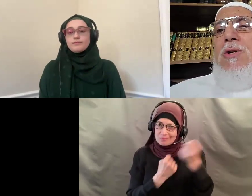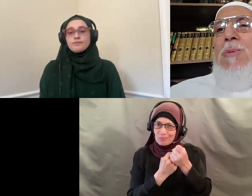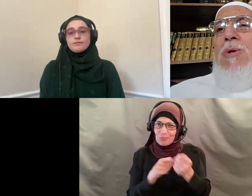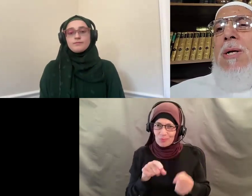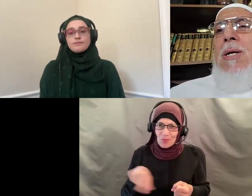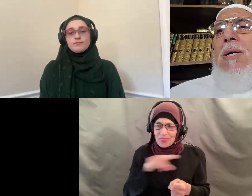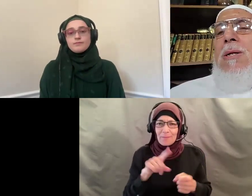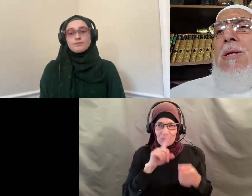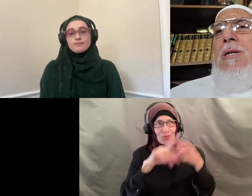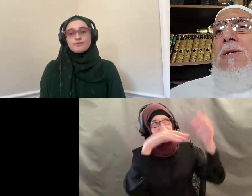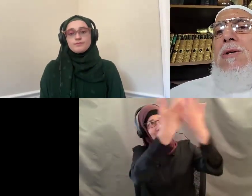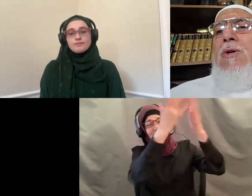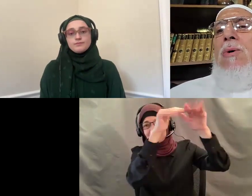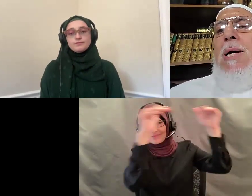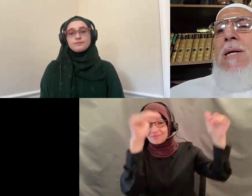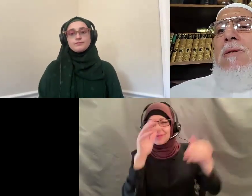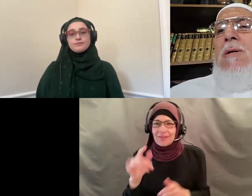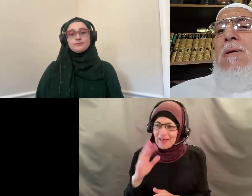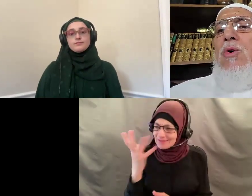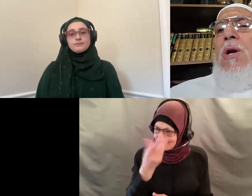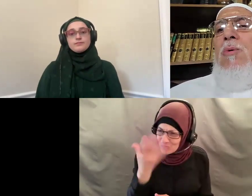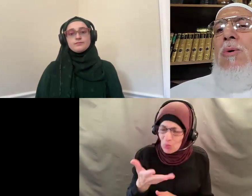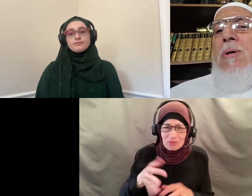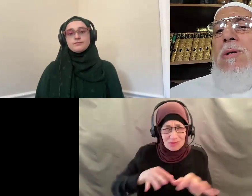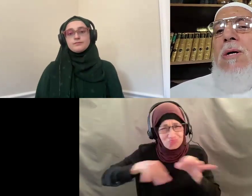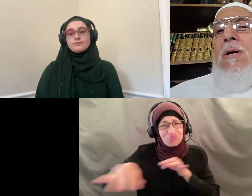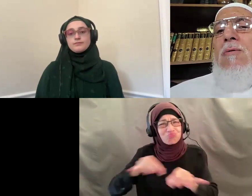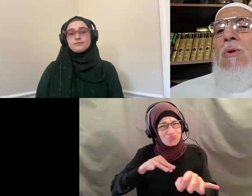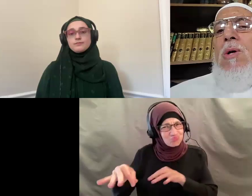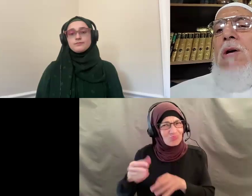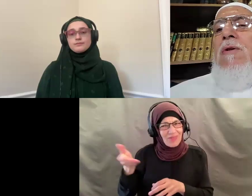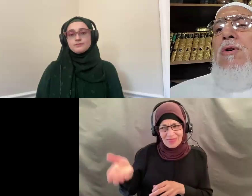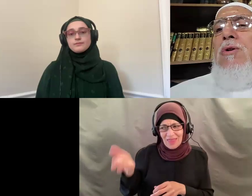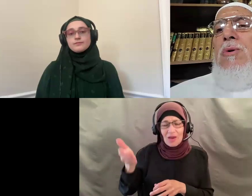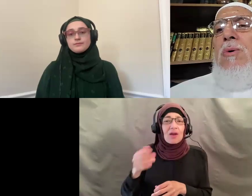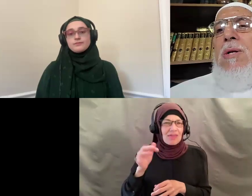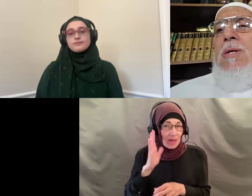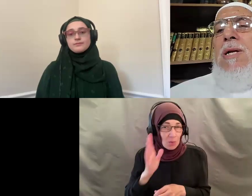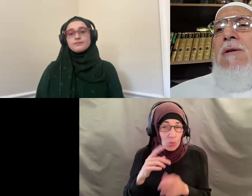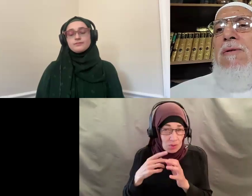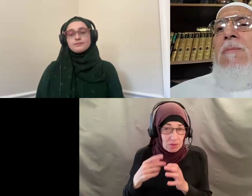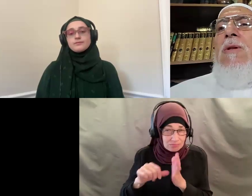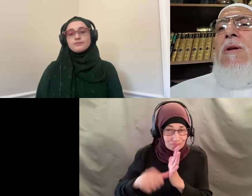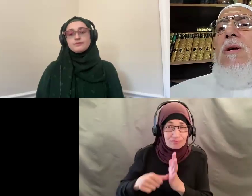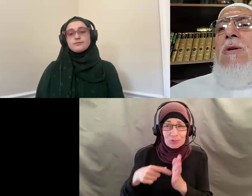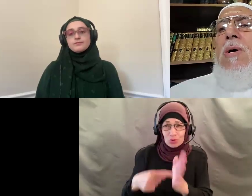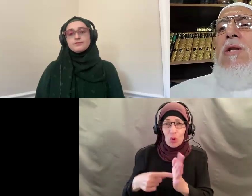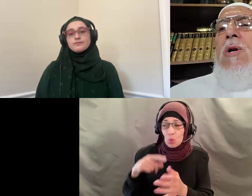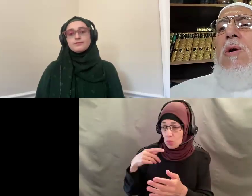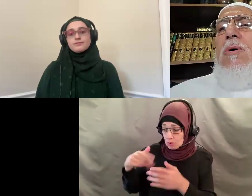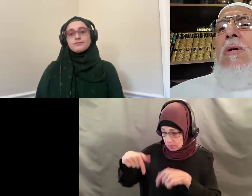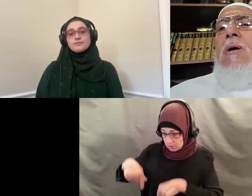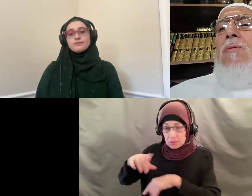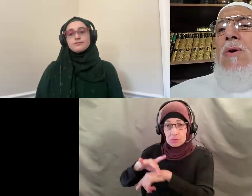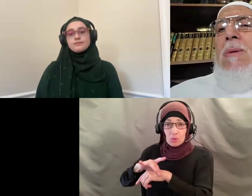nice description that you get your reward for whatever good you do in this life. You get